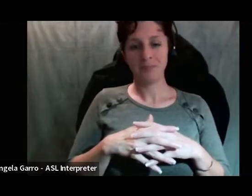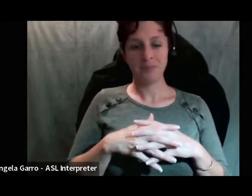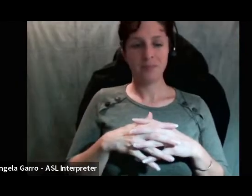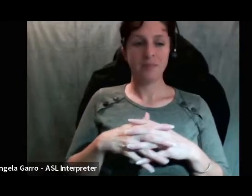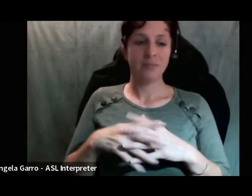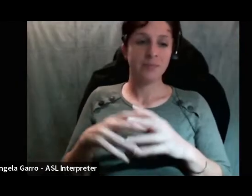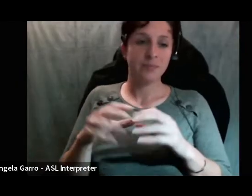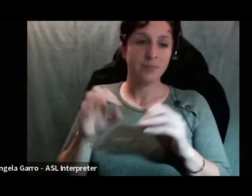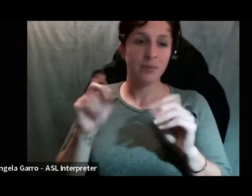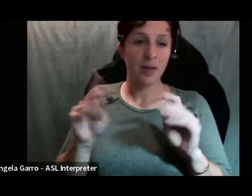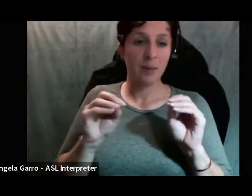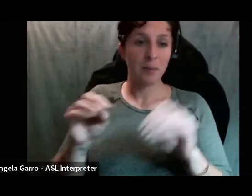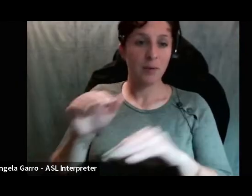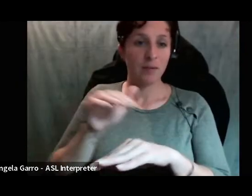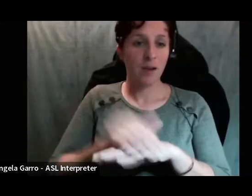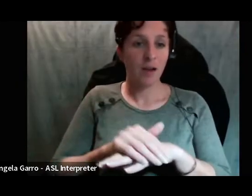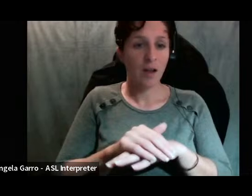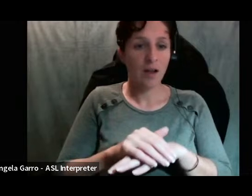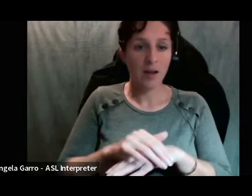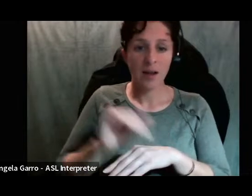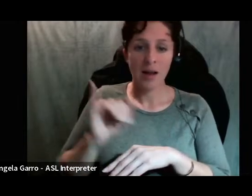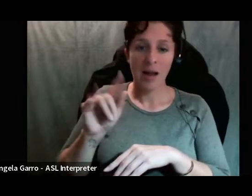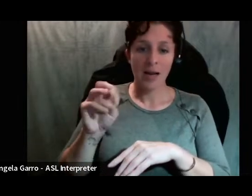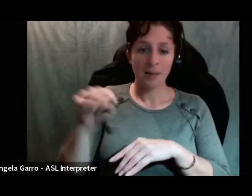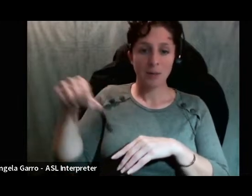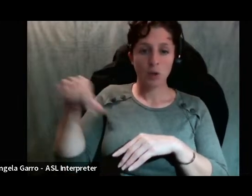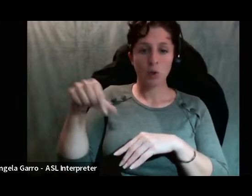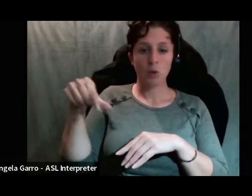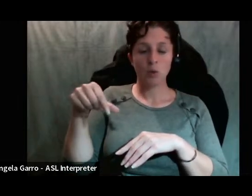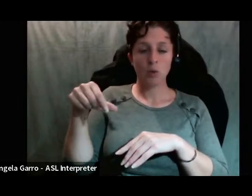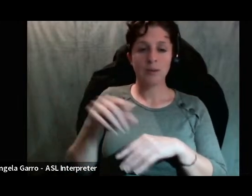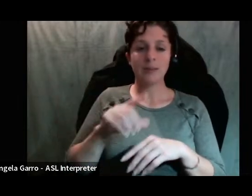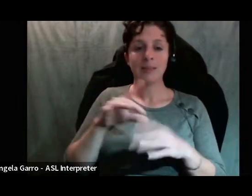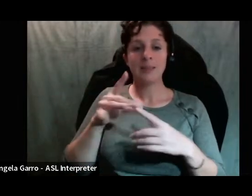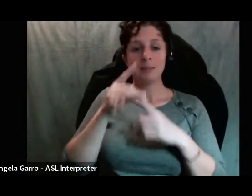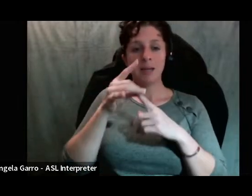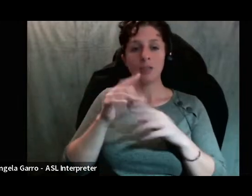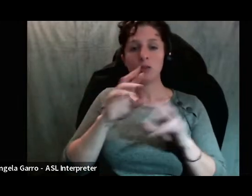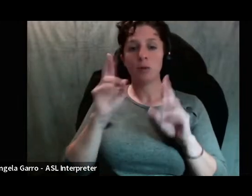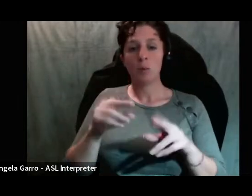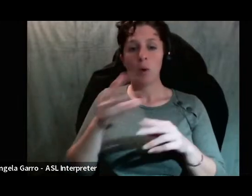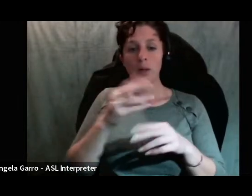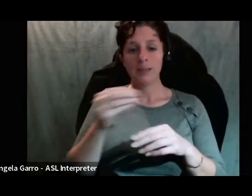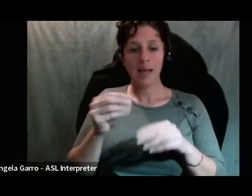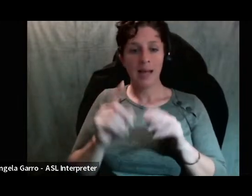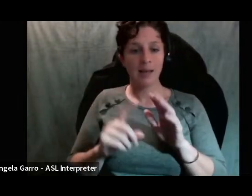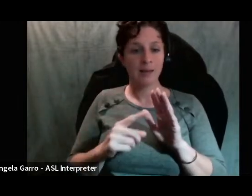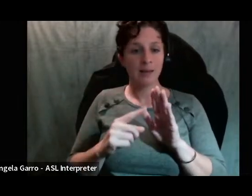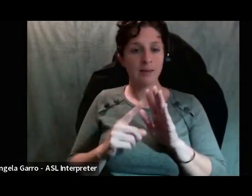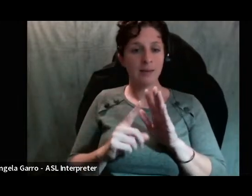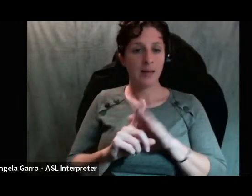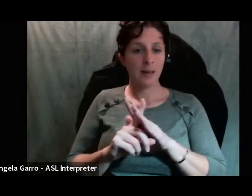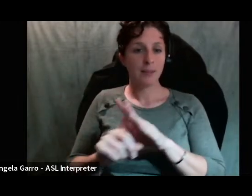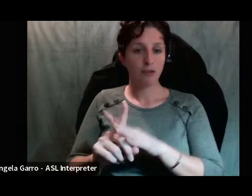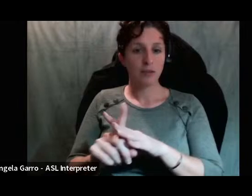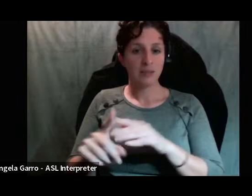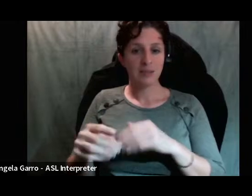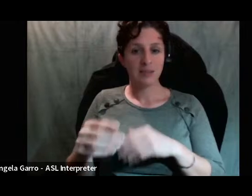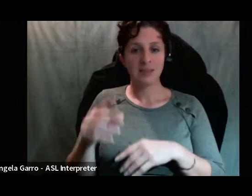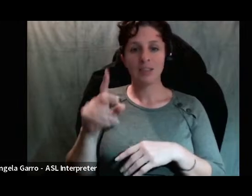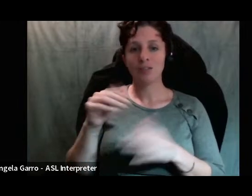Okay, moving on to item Q, special reports and appearances. Please, Dr. Kimke.